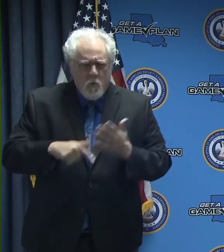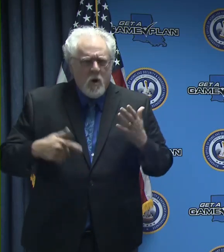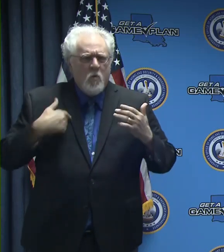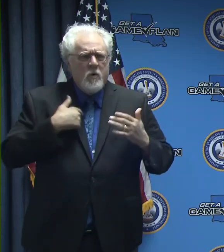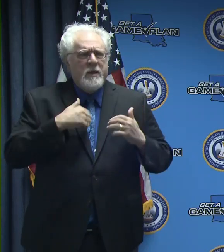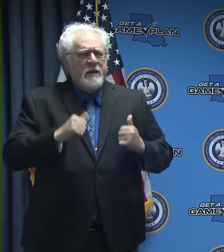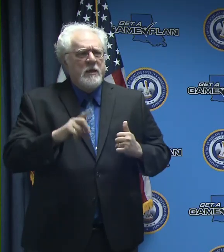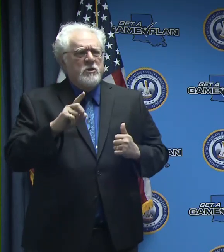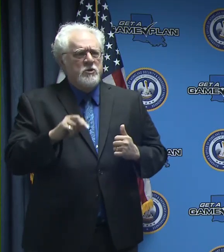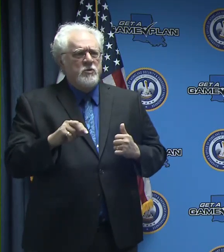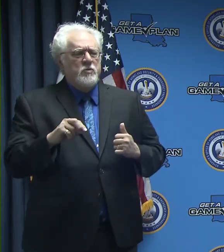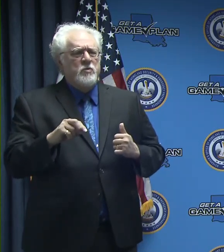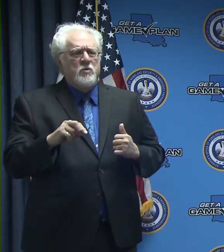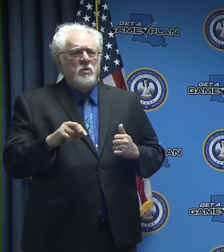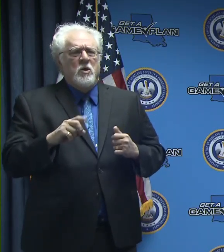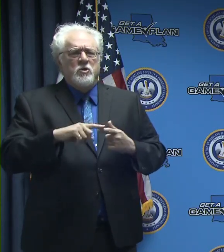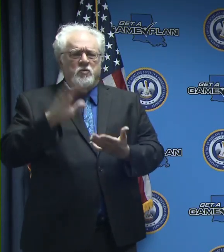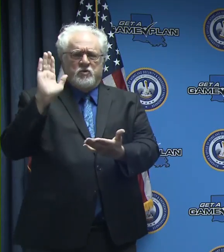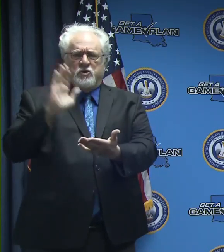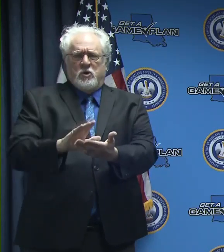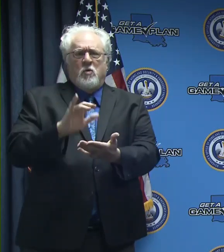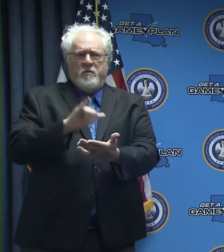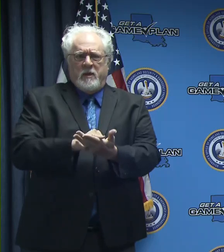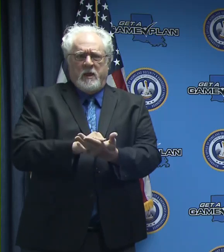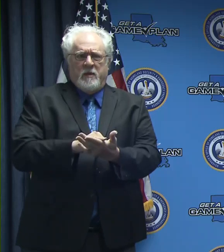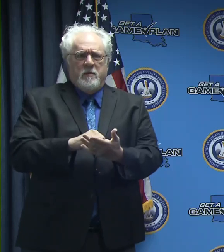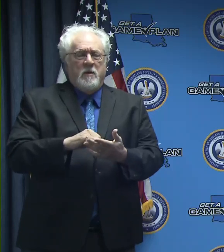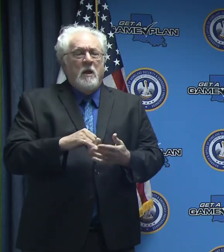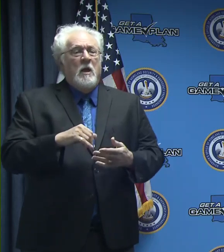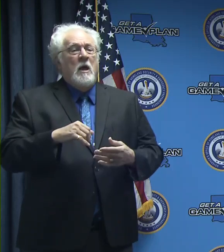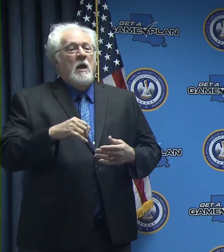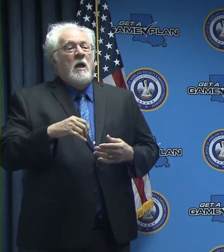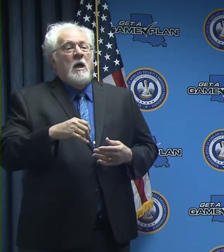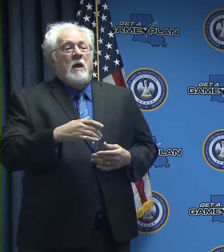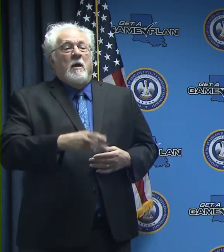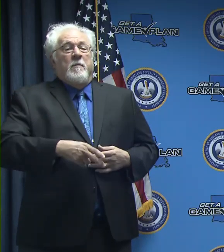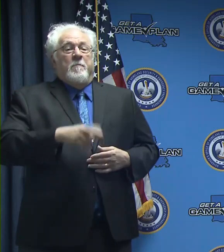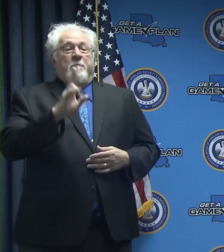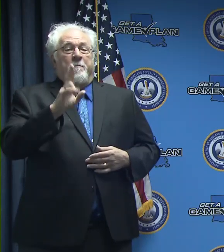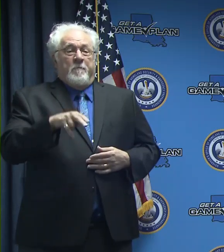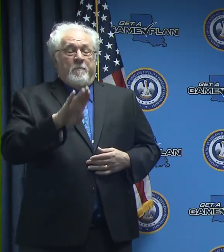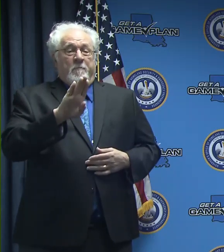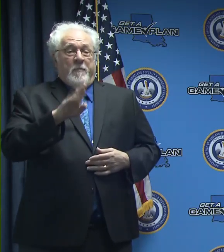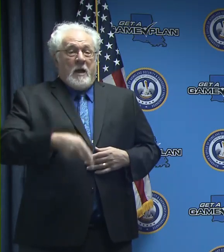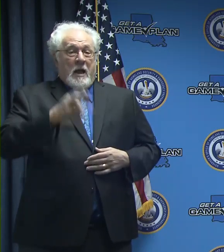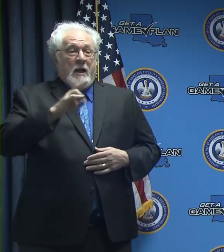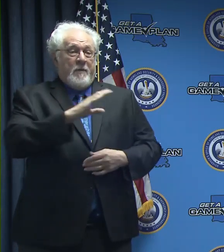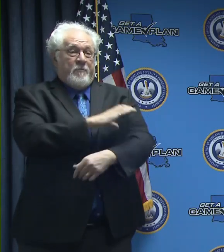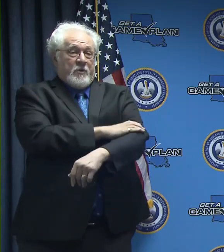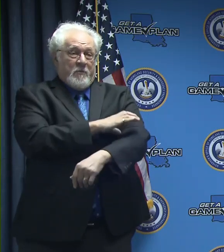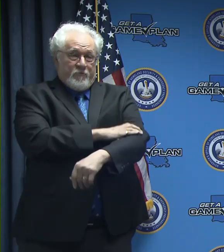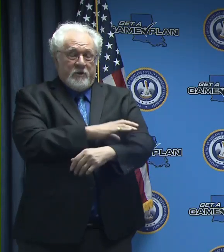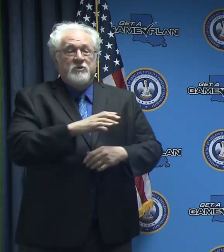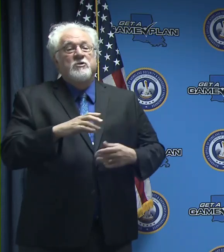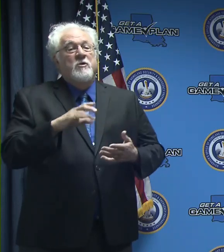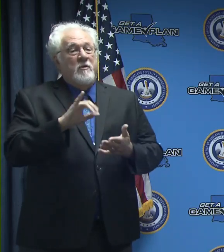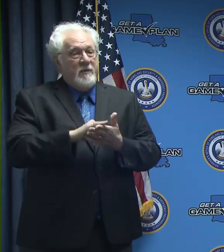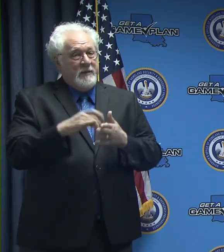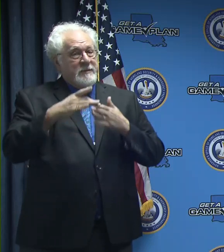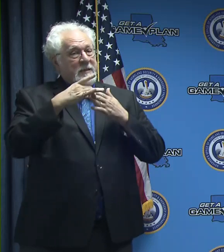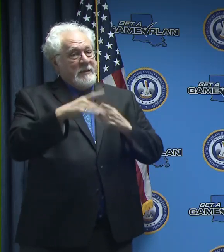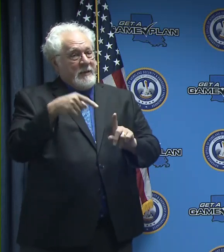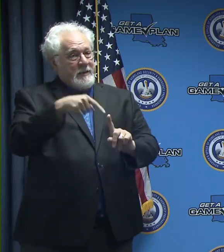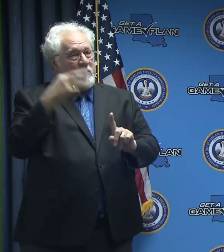do to slow that trend down. Hypertension is the leading underlying condition now for people who have died in